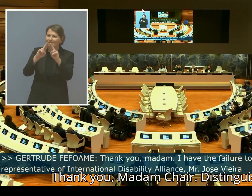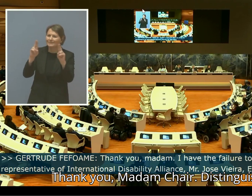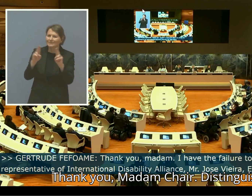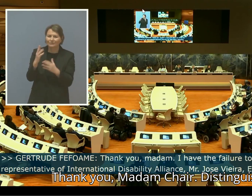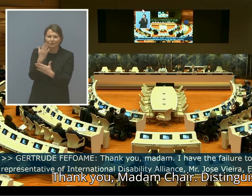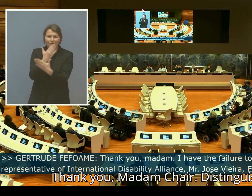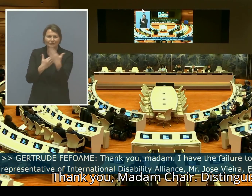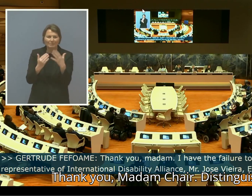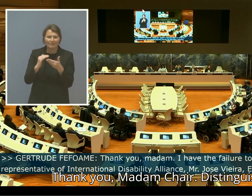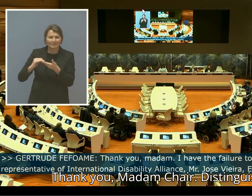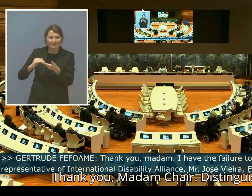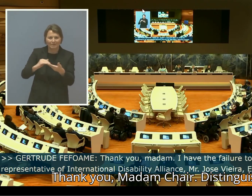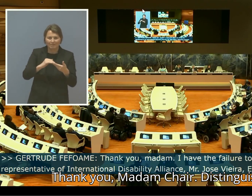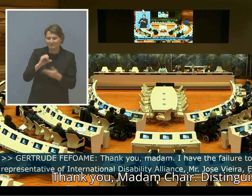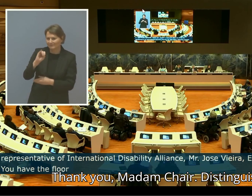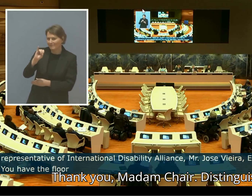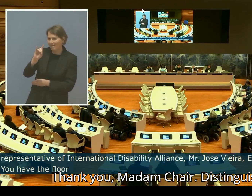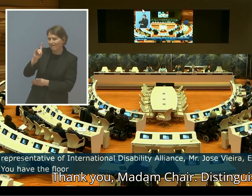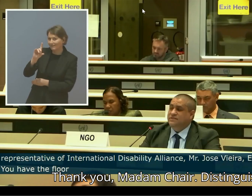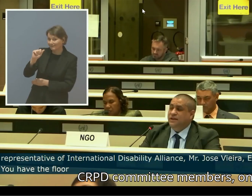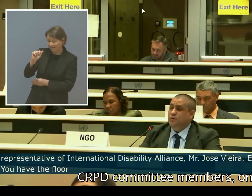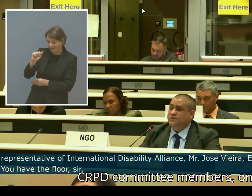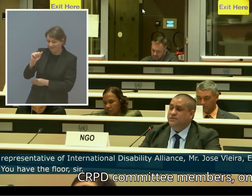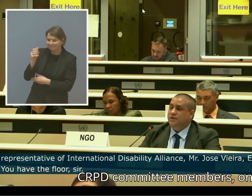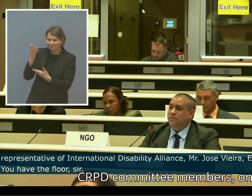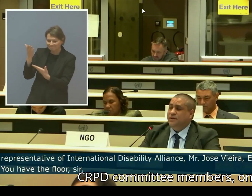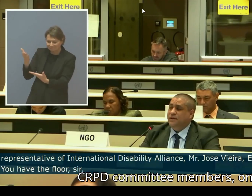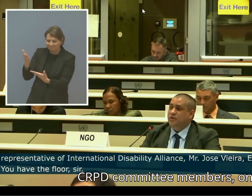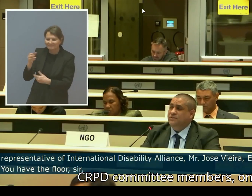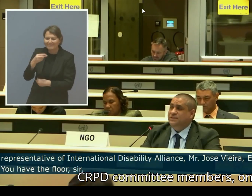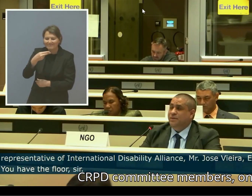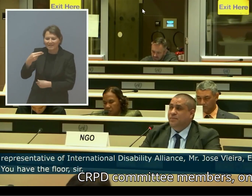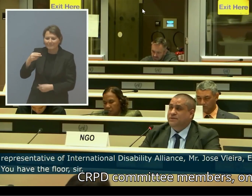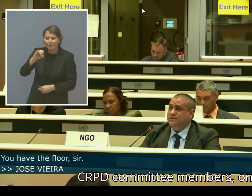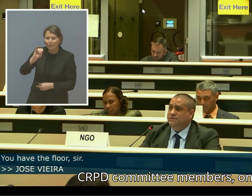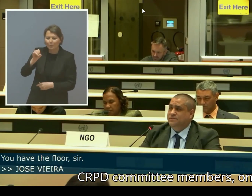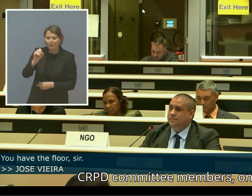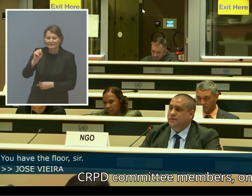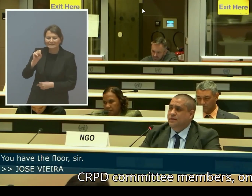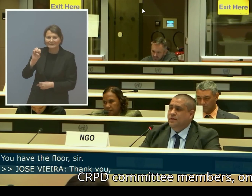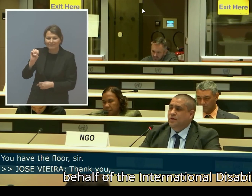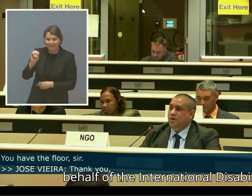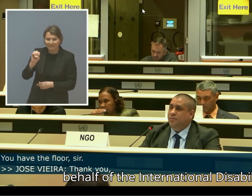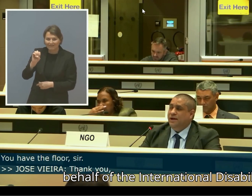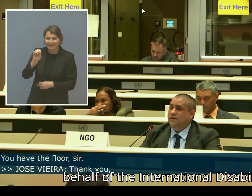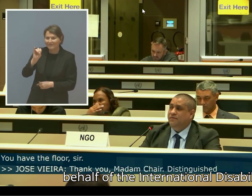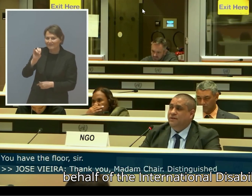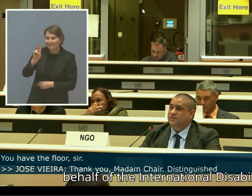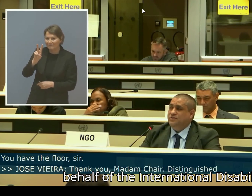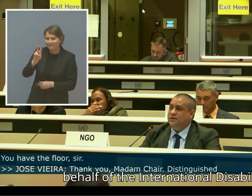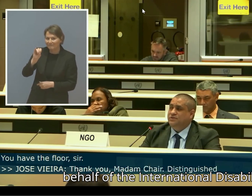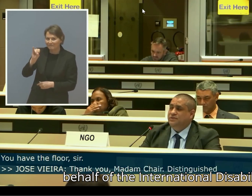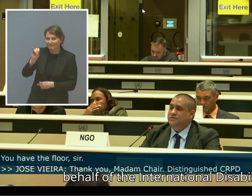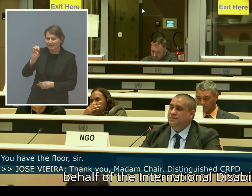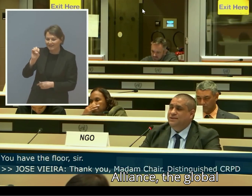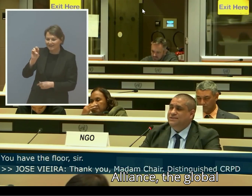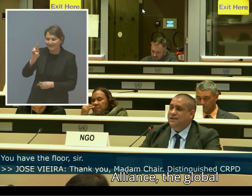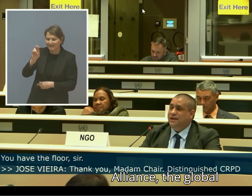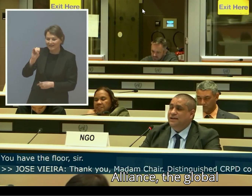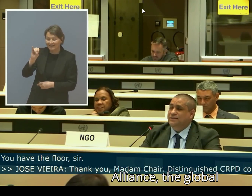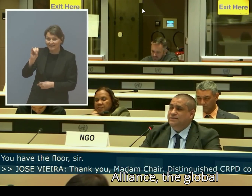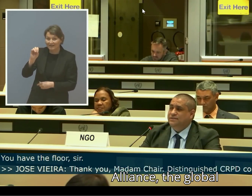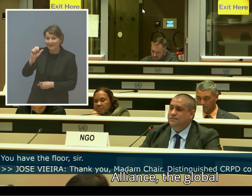Thank you, Madam Chair. Distinguished CRPD committee members, on behalf of the International